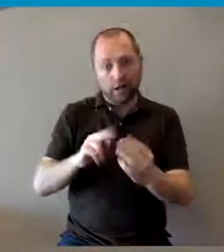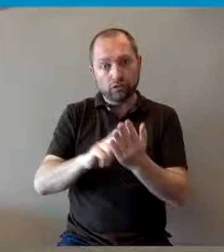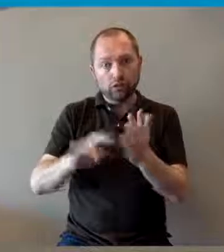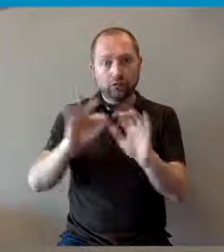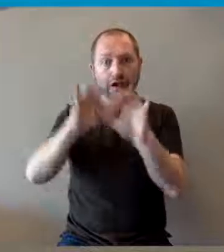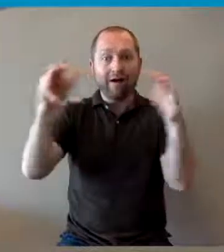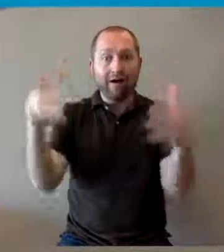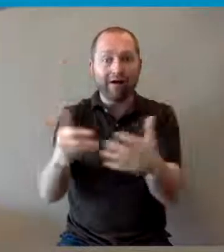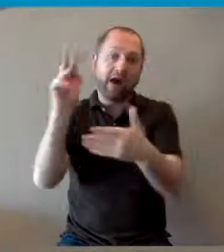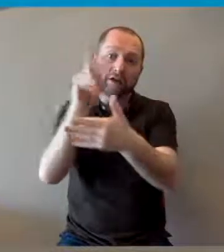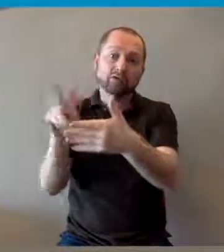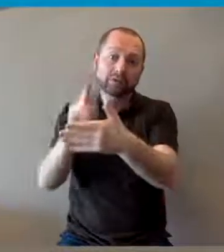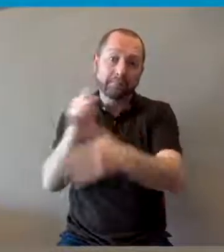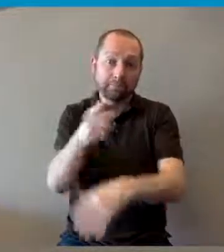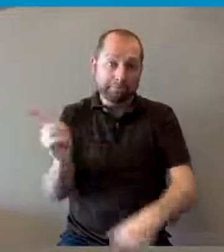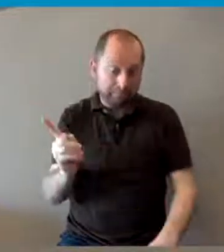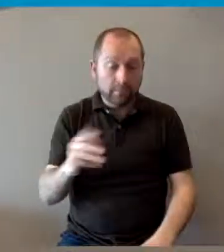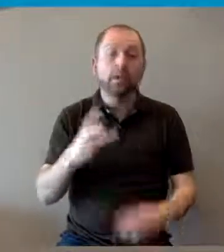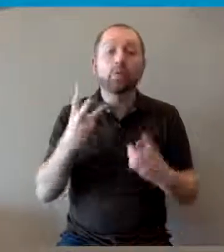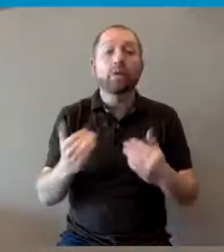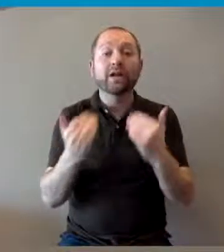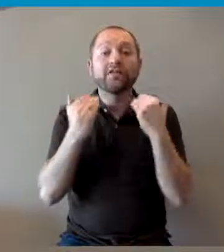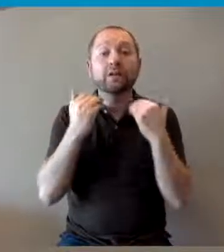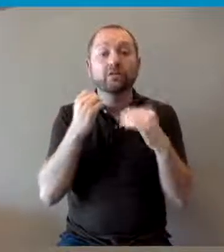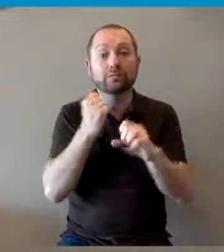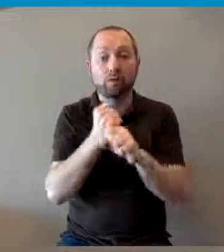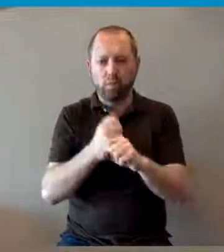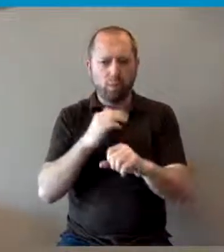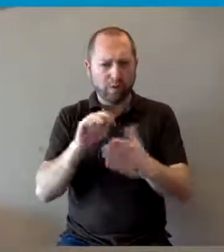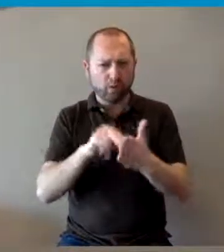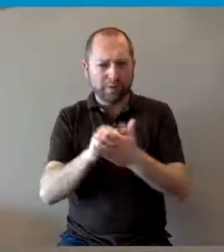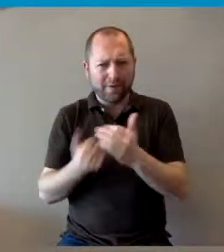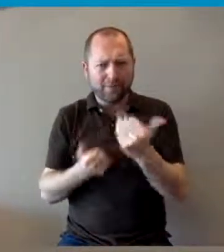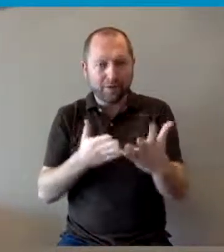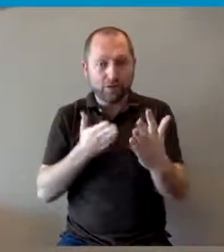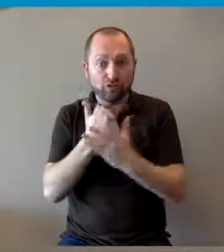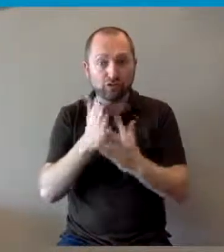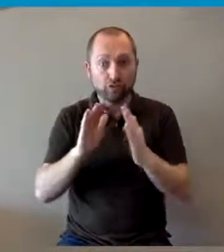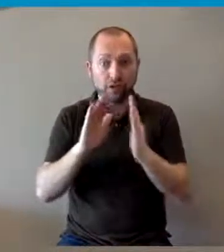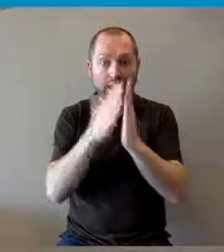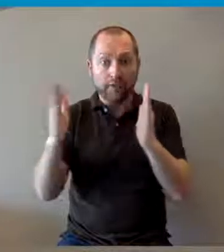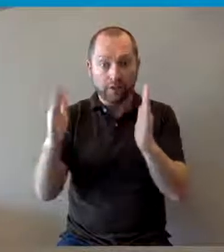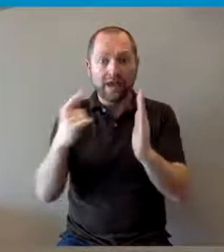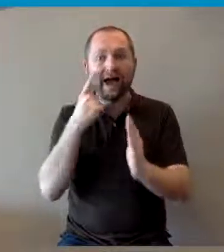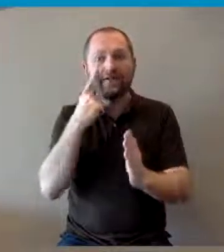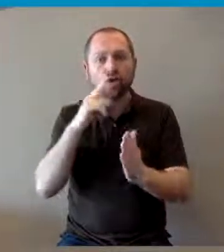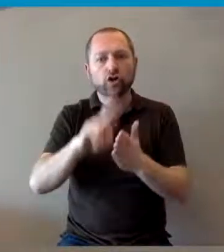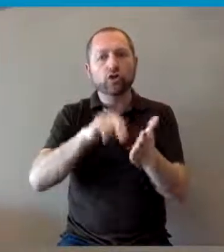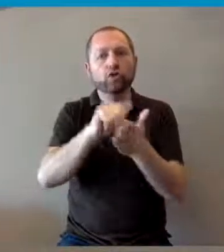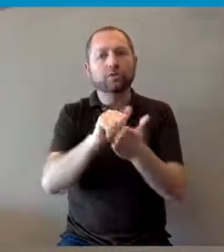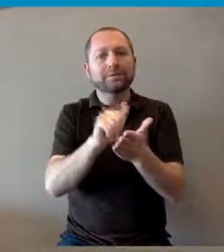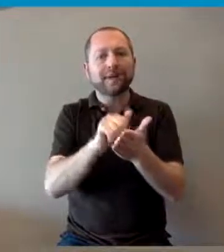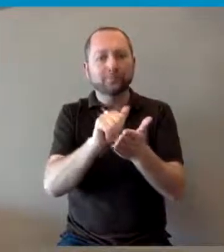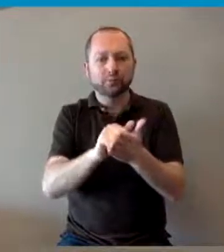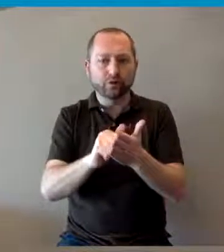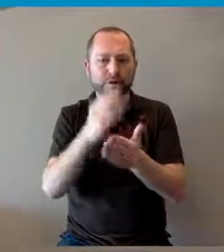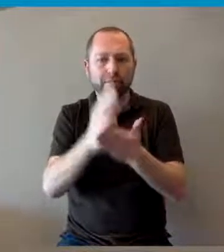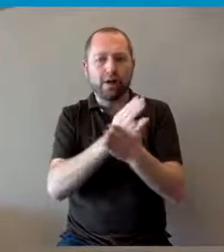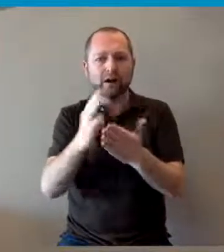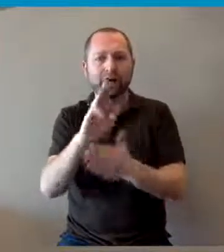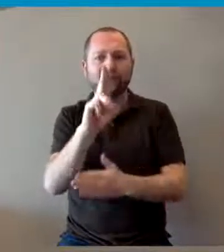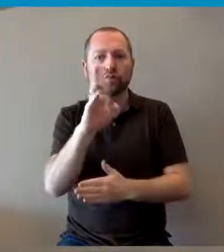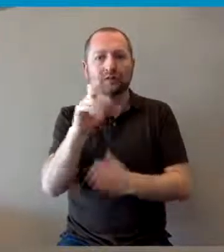online. For detailed information on the library's newspaper collections, see the newspapers page, which